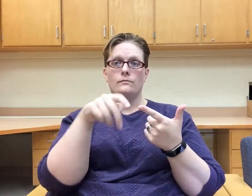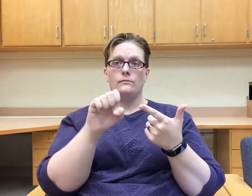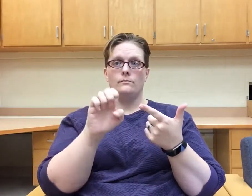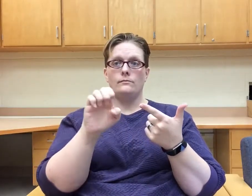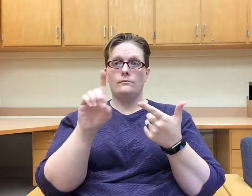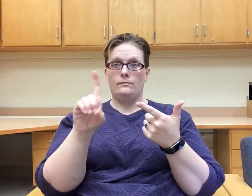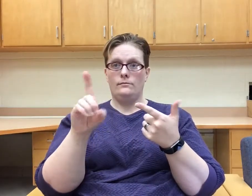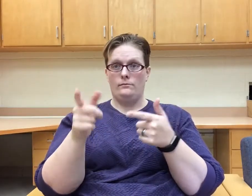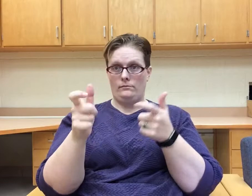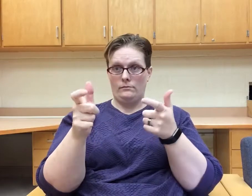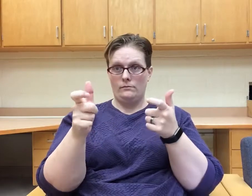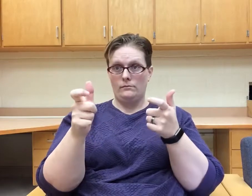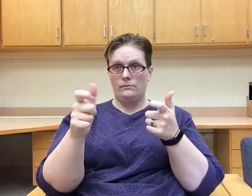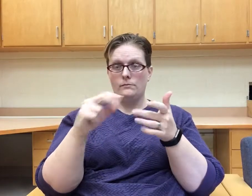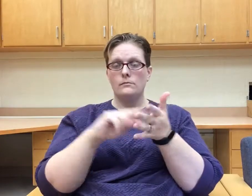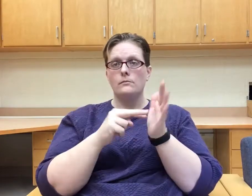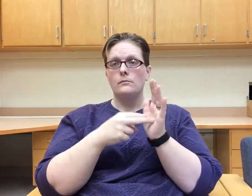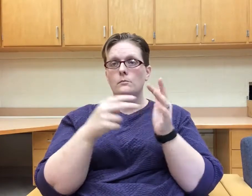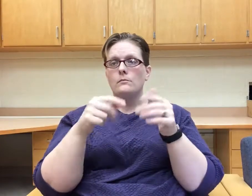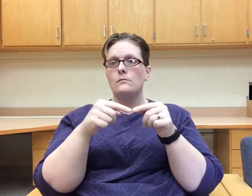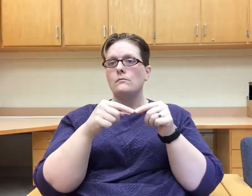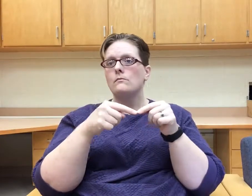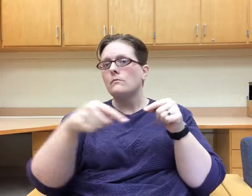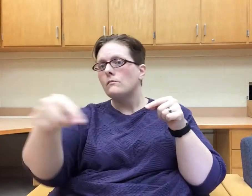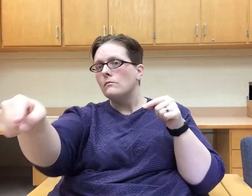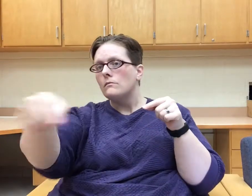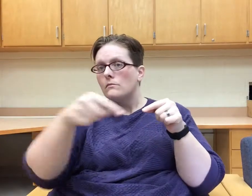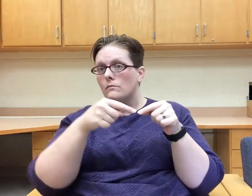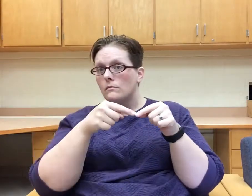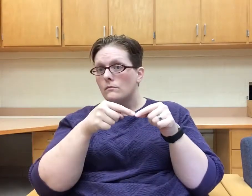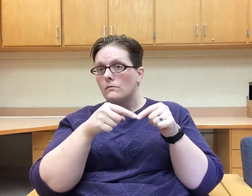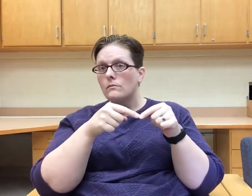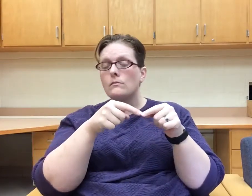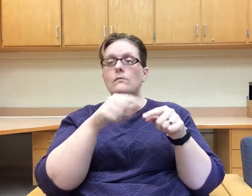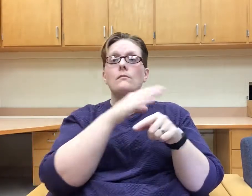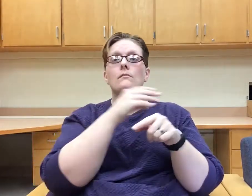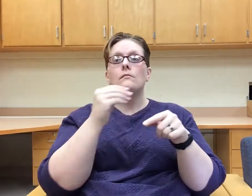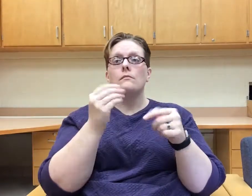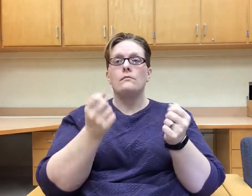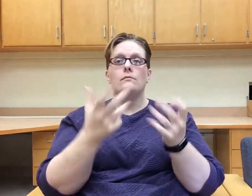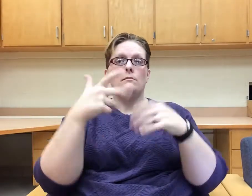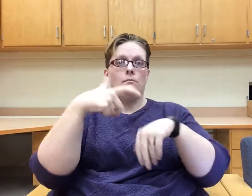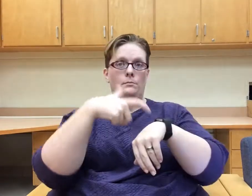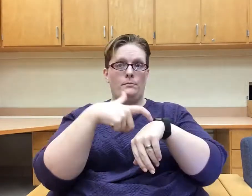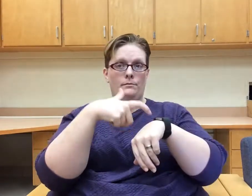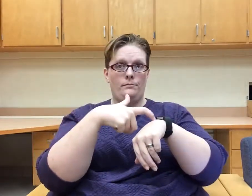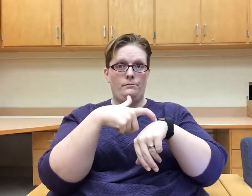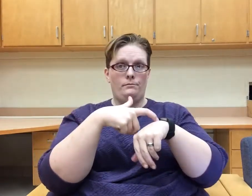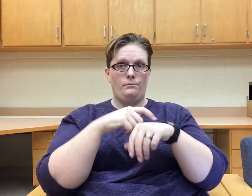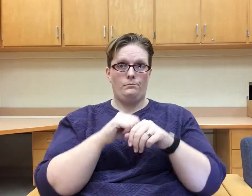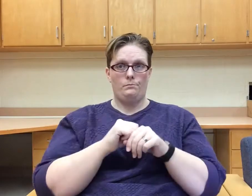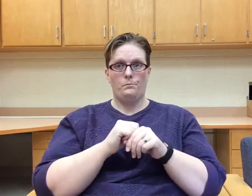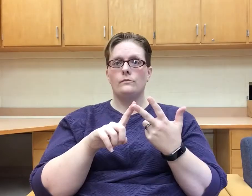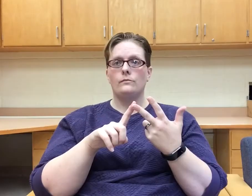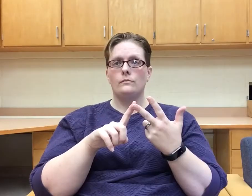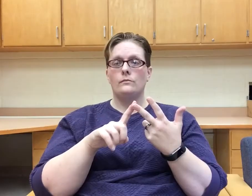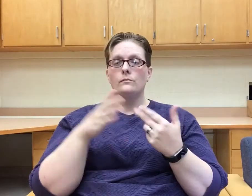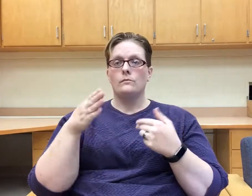The second one, speed, means how far something can go and how much time it takes to get